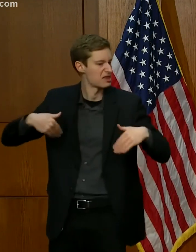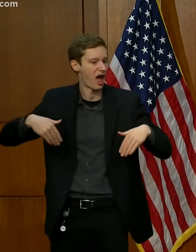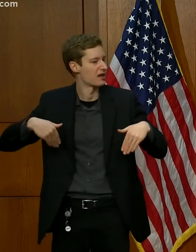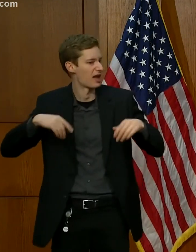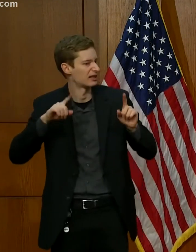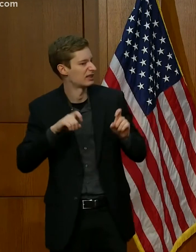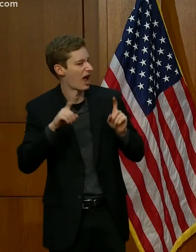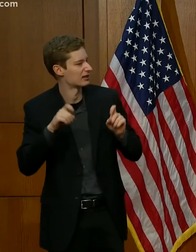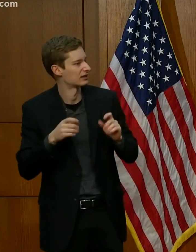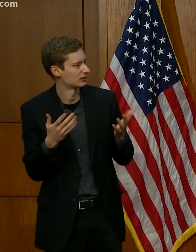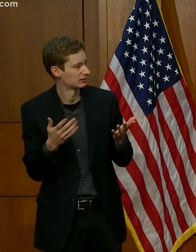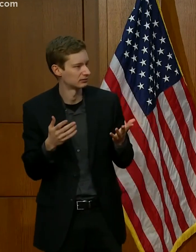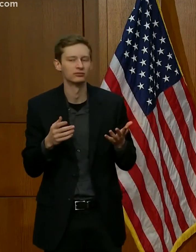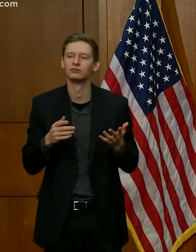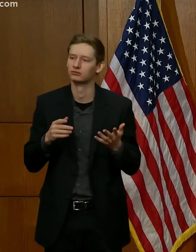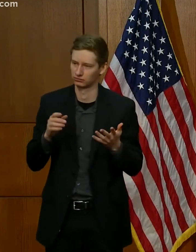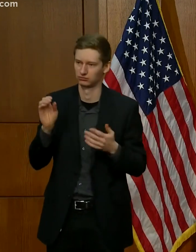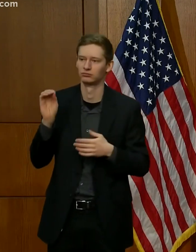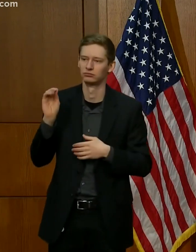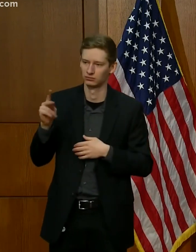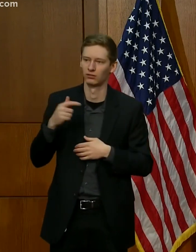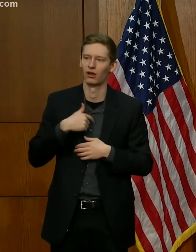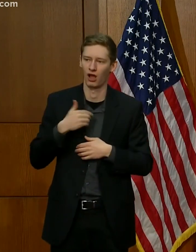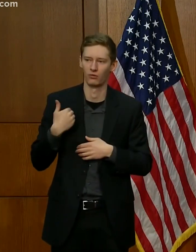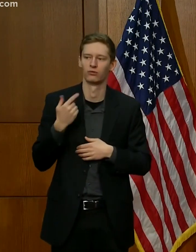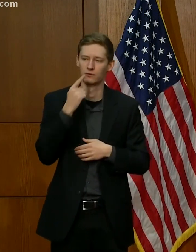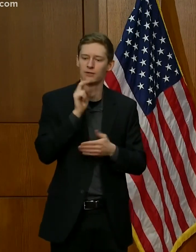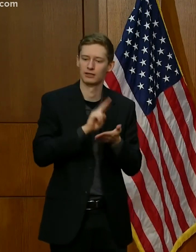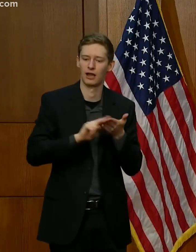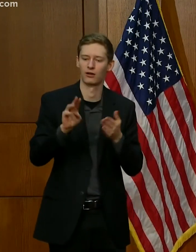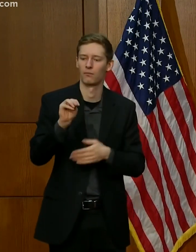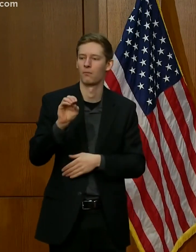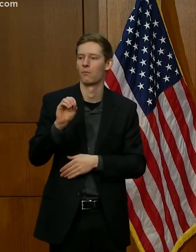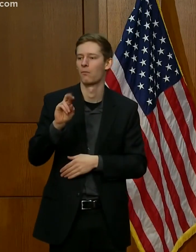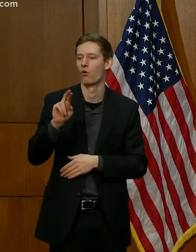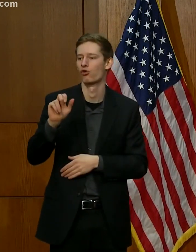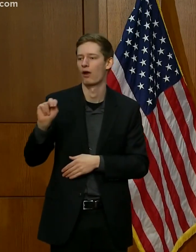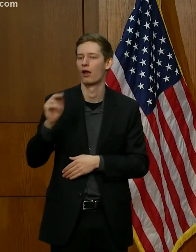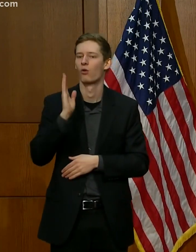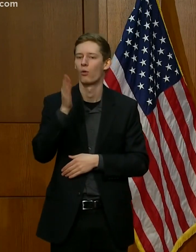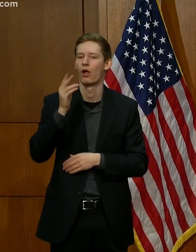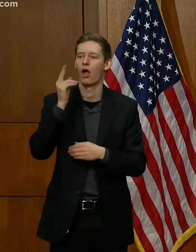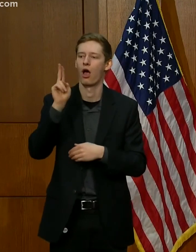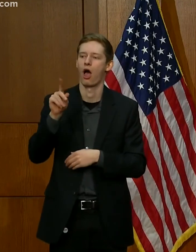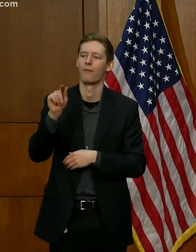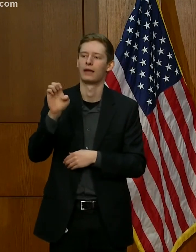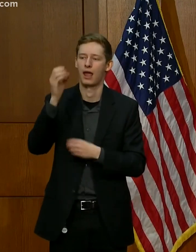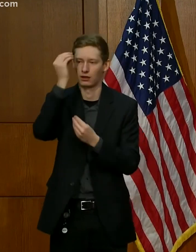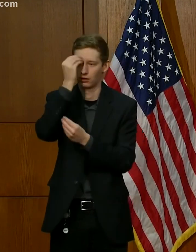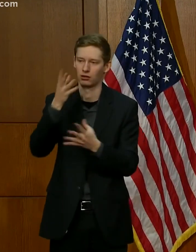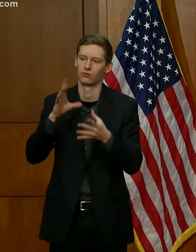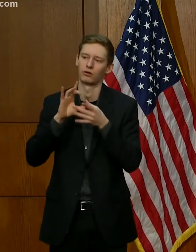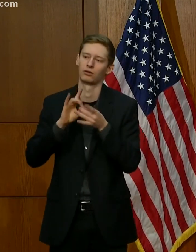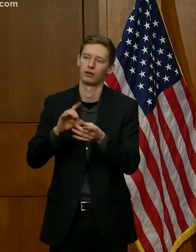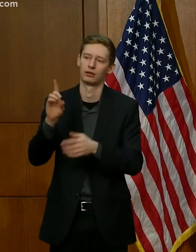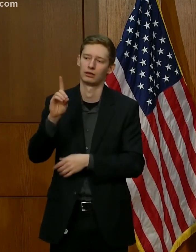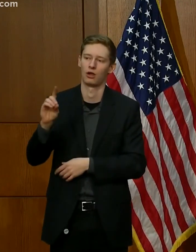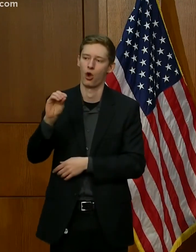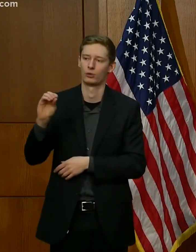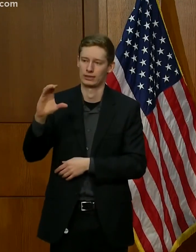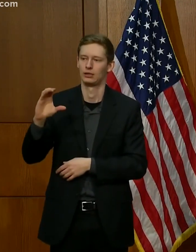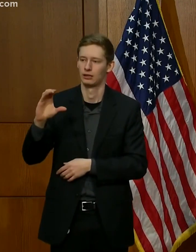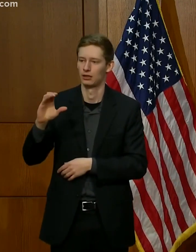can, and I'll come back to you for your next question. I'm going to have Secretary Moran give us an update on the vaccination programs at our Department of